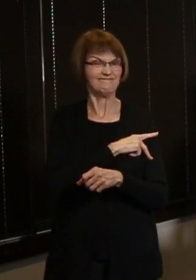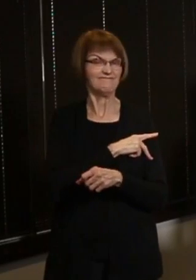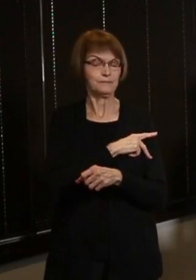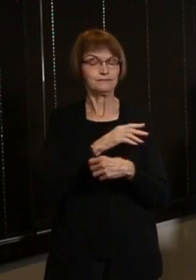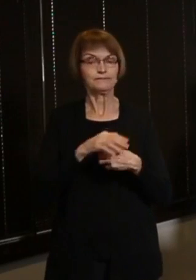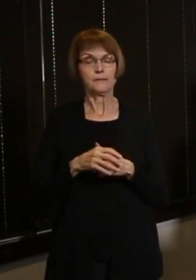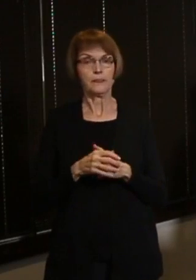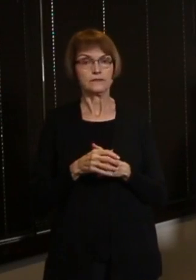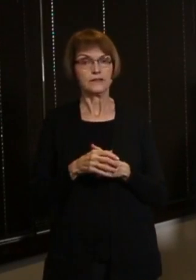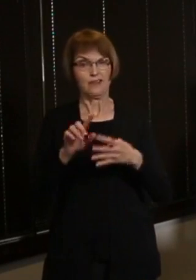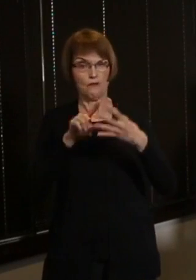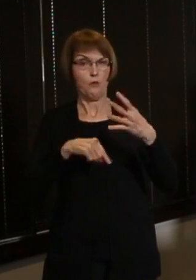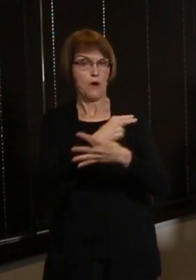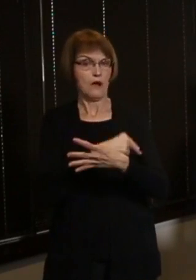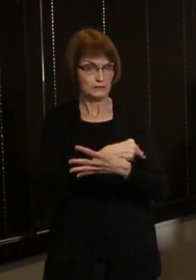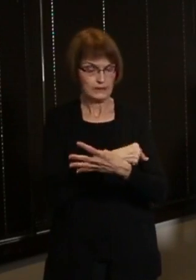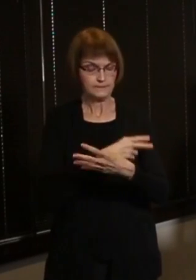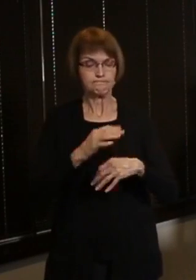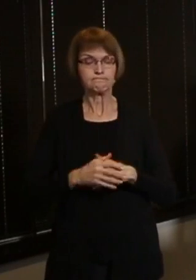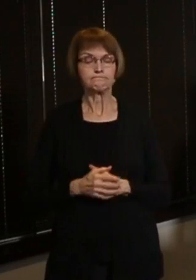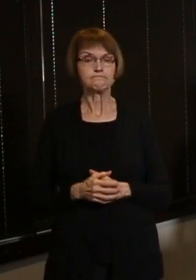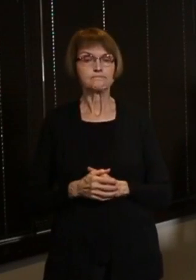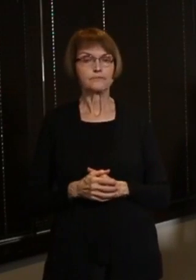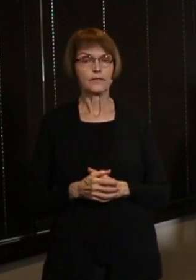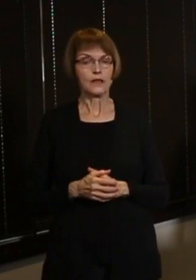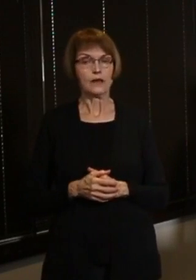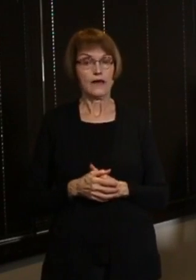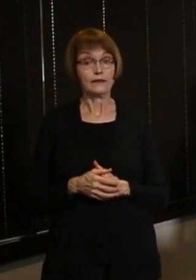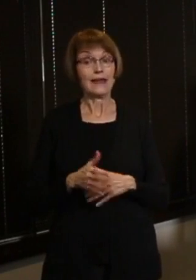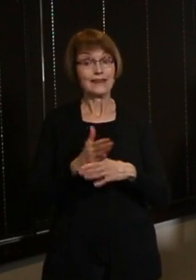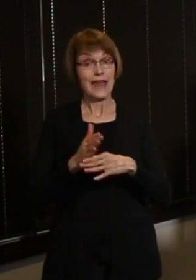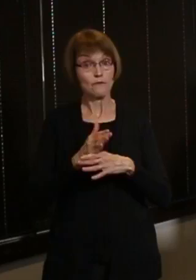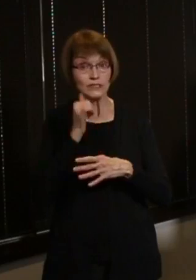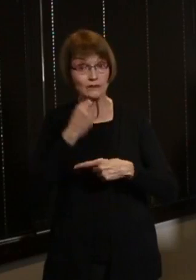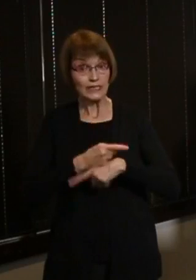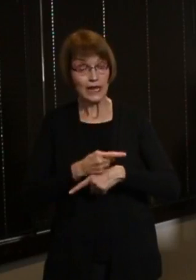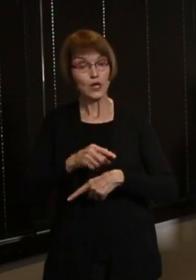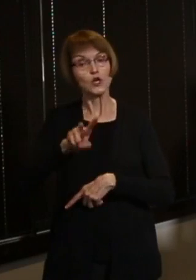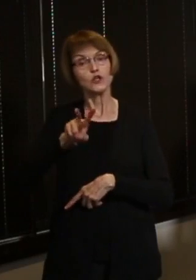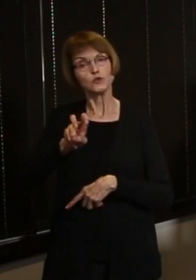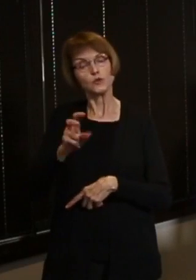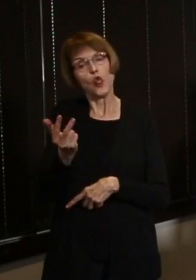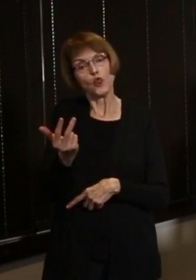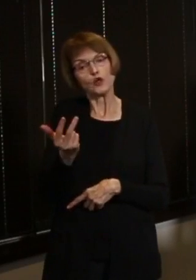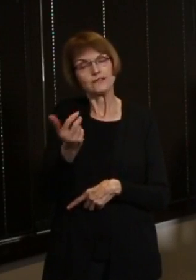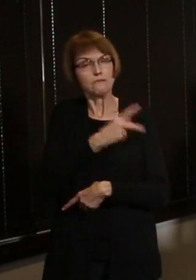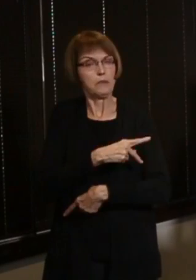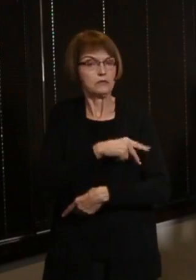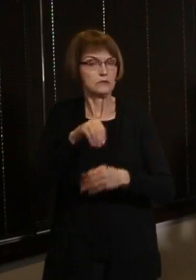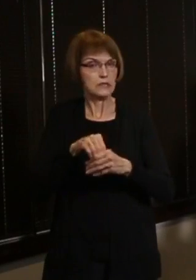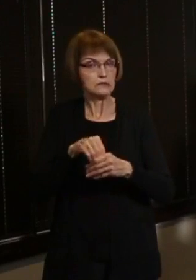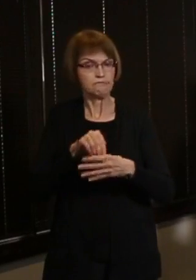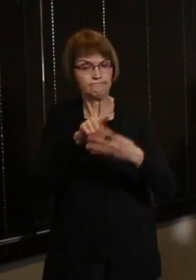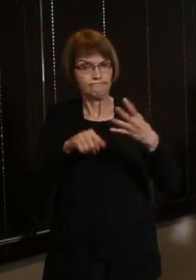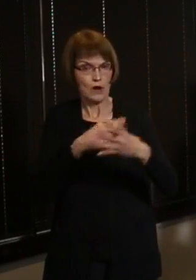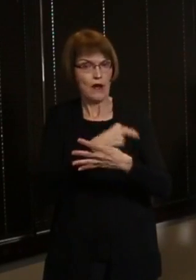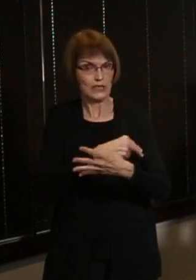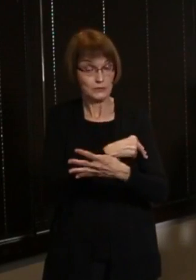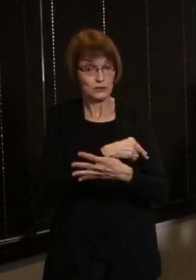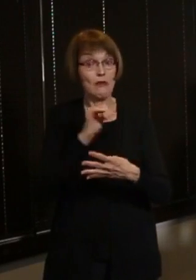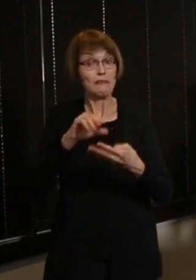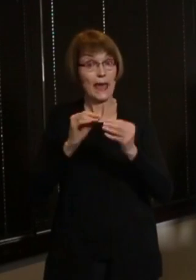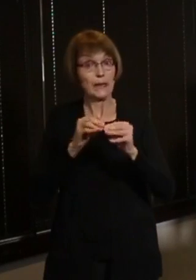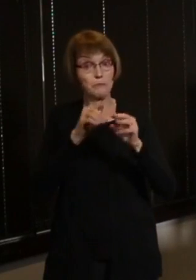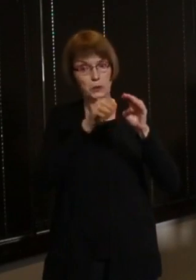hospitalized in the task force hospitals. And the moving average is now 213 patients. And again, this number has plateaued